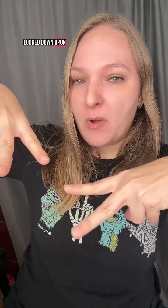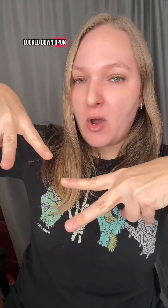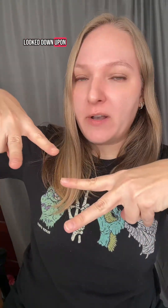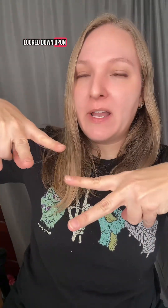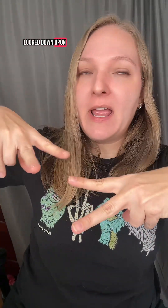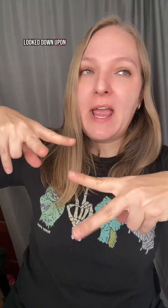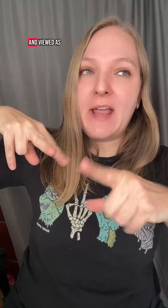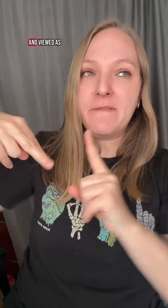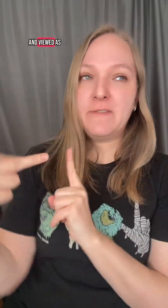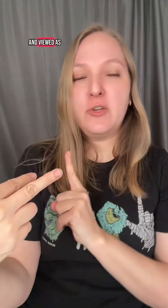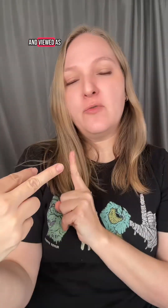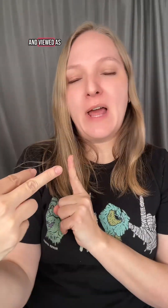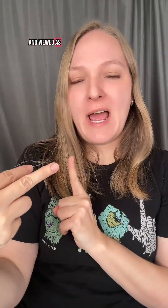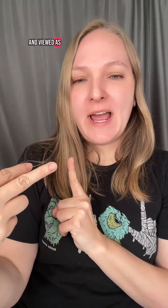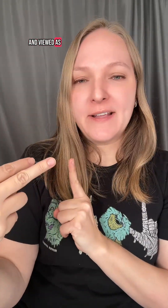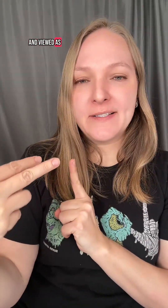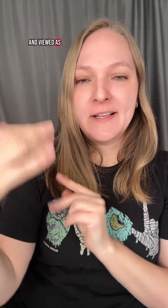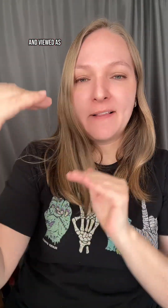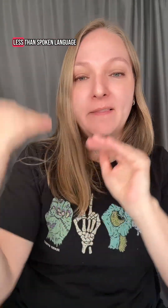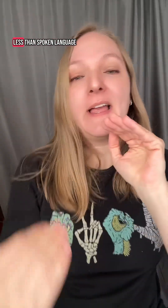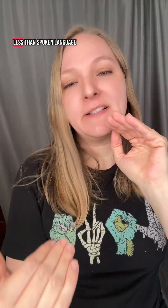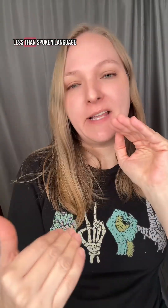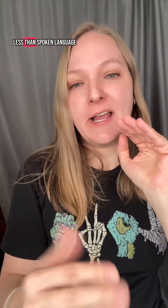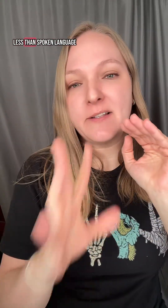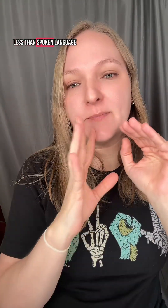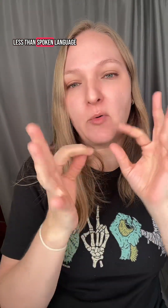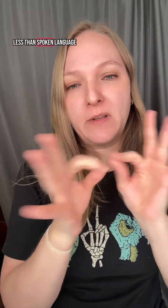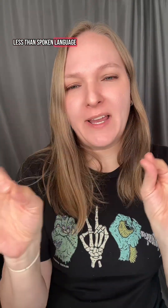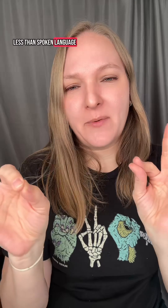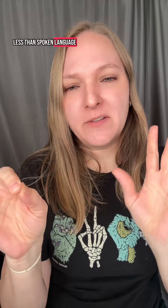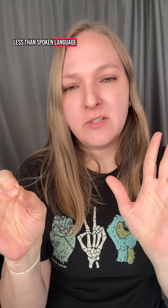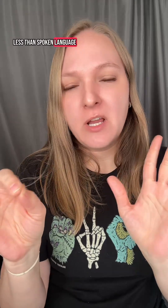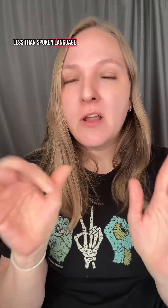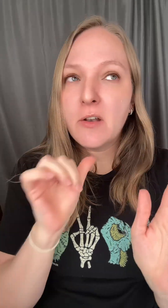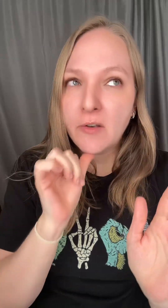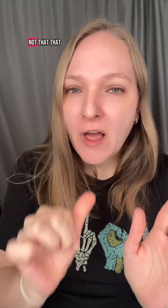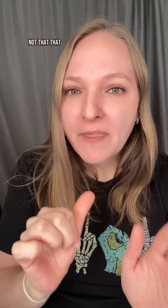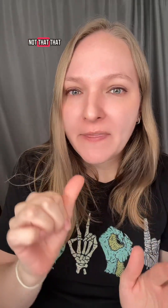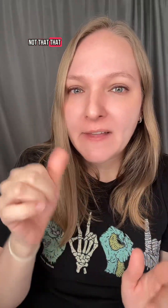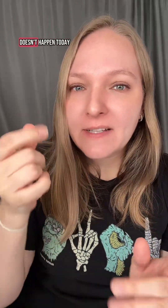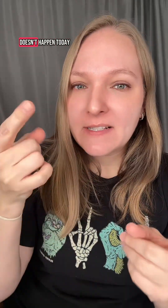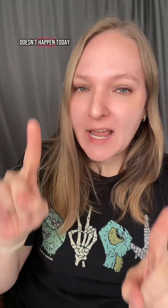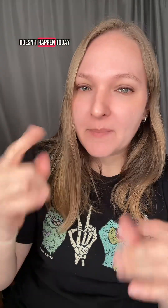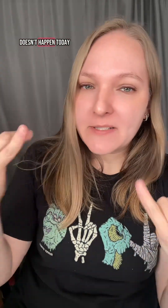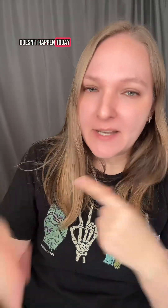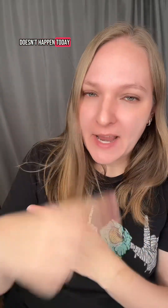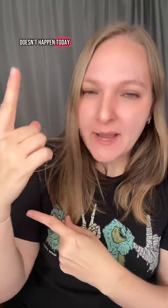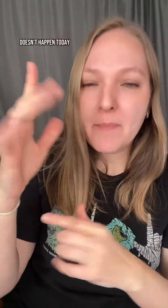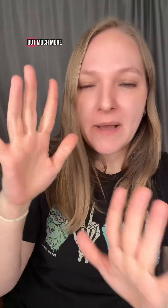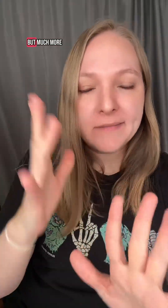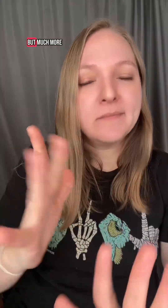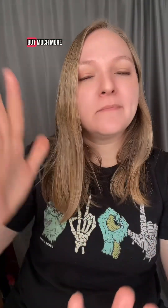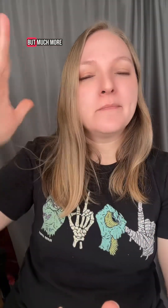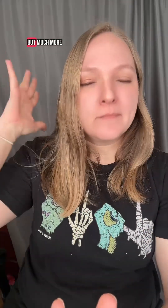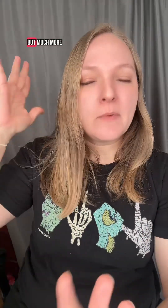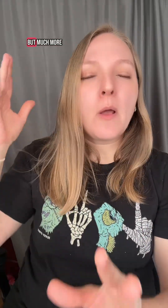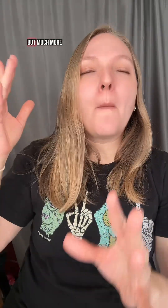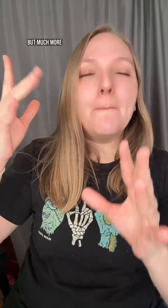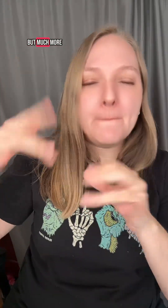upon and viewed as less than spoken language. Not that that doesn't happen today, but much